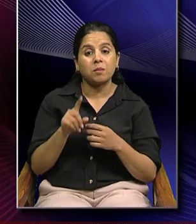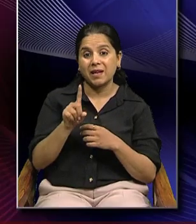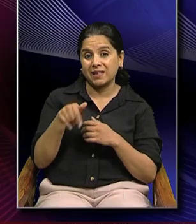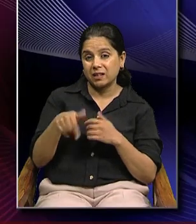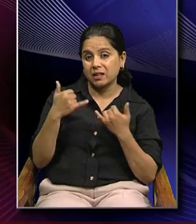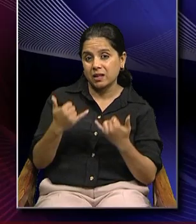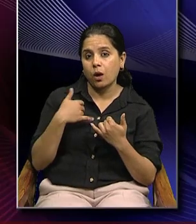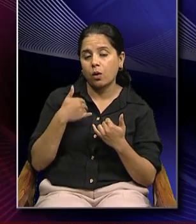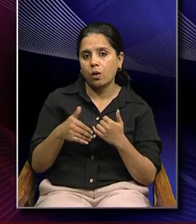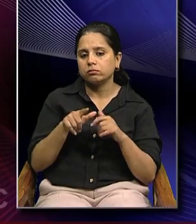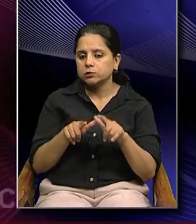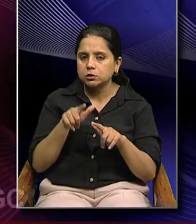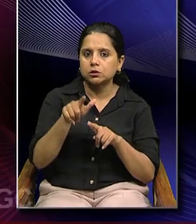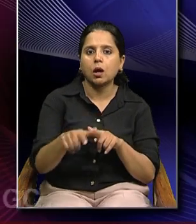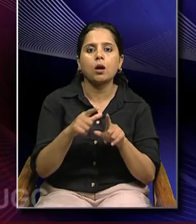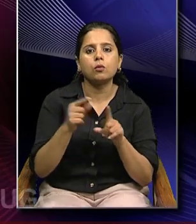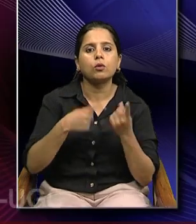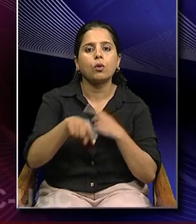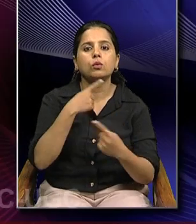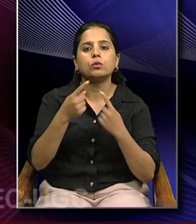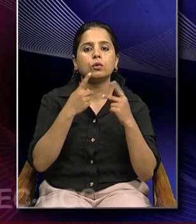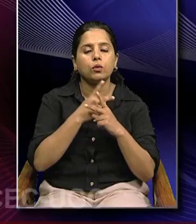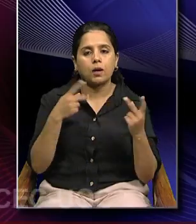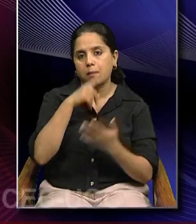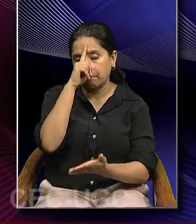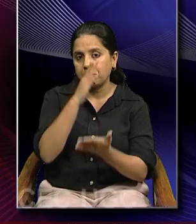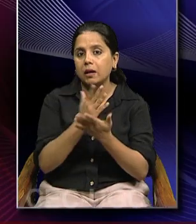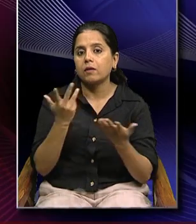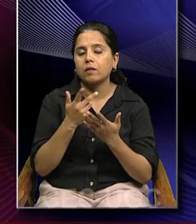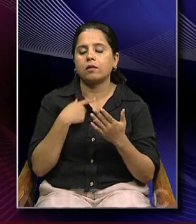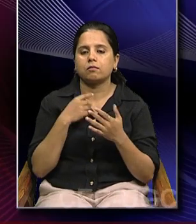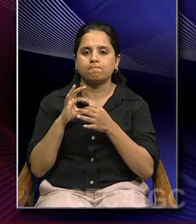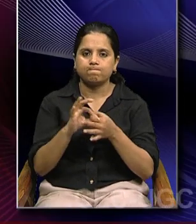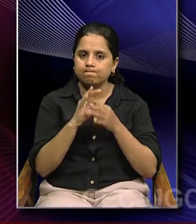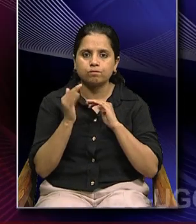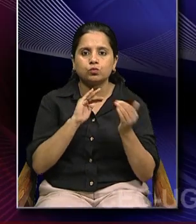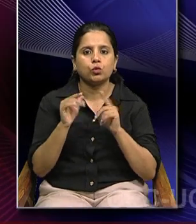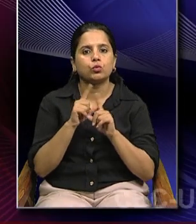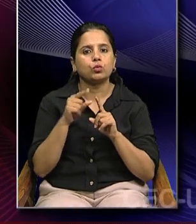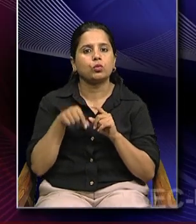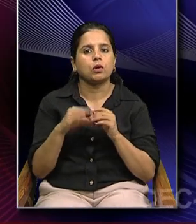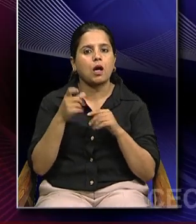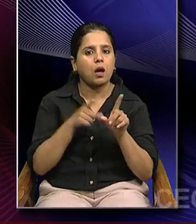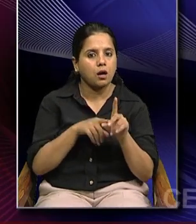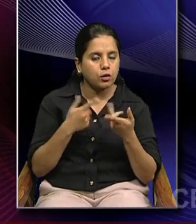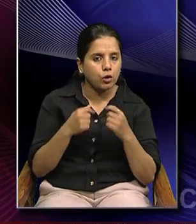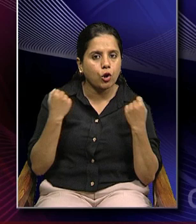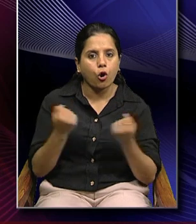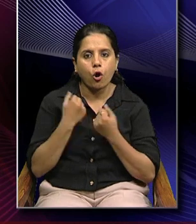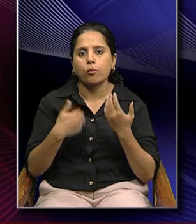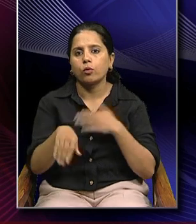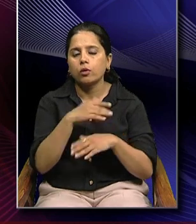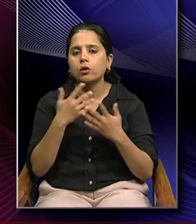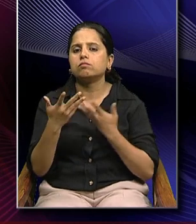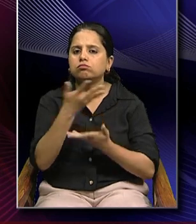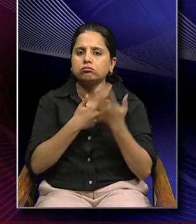we are going a step ahead, and we talk about, or we believe into co-creation, currency, community activation and